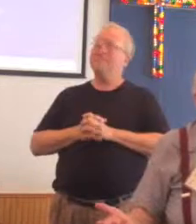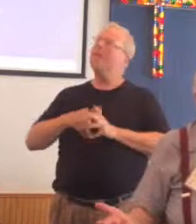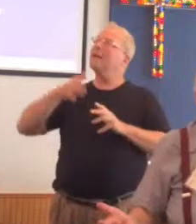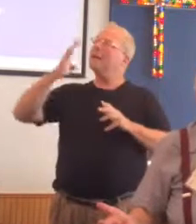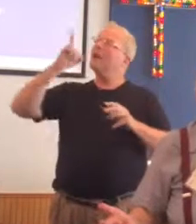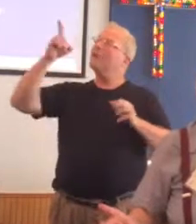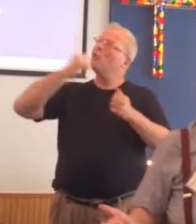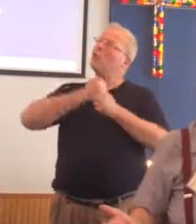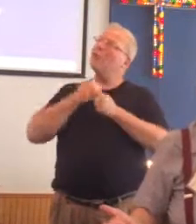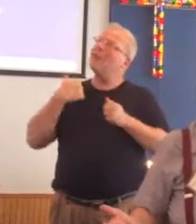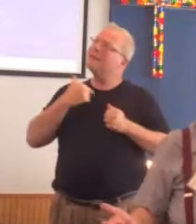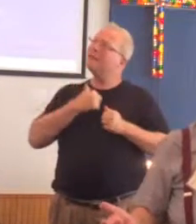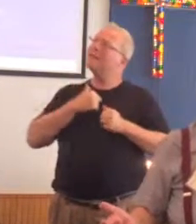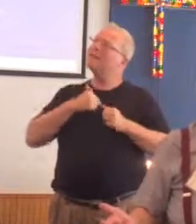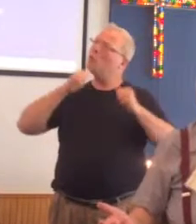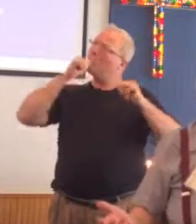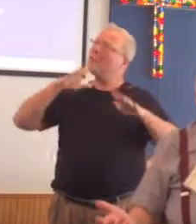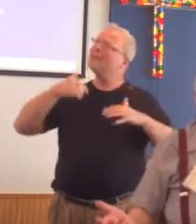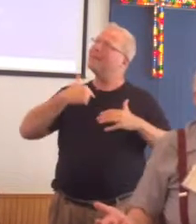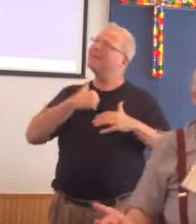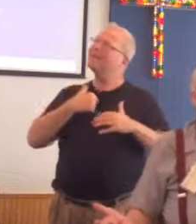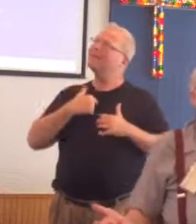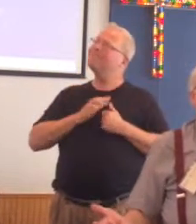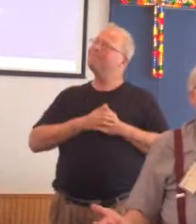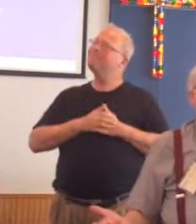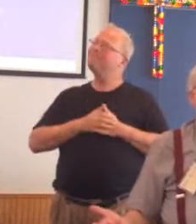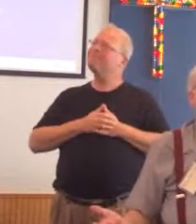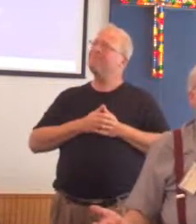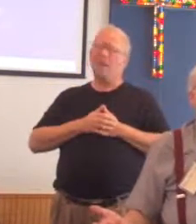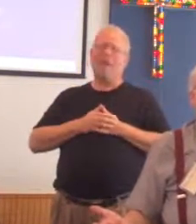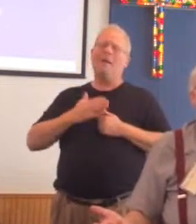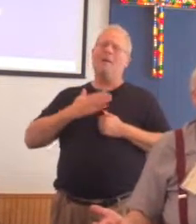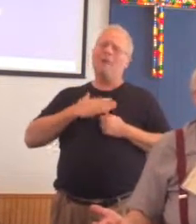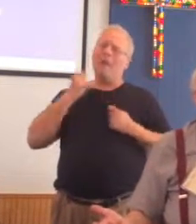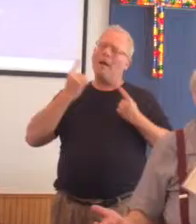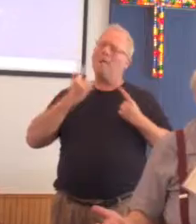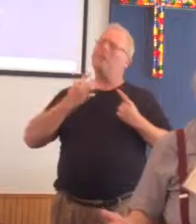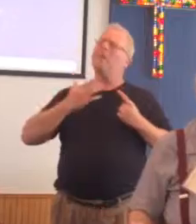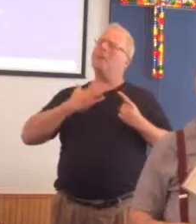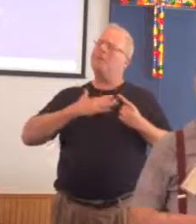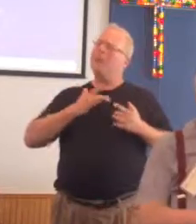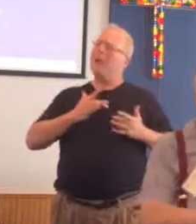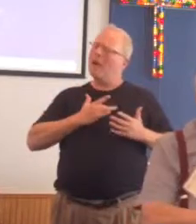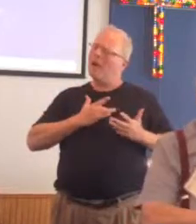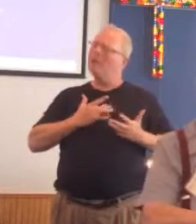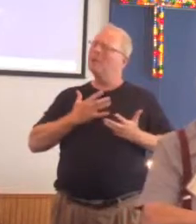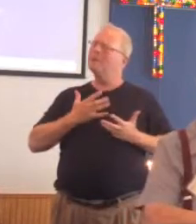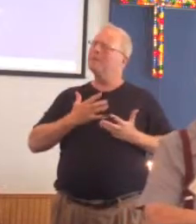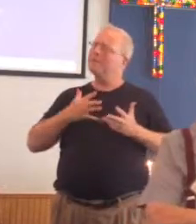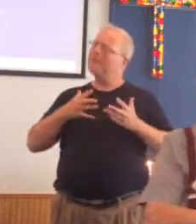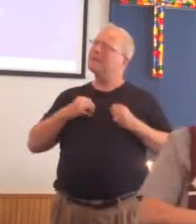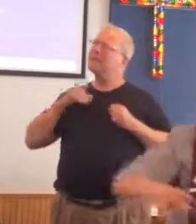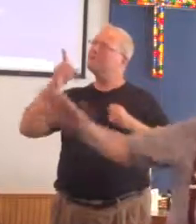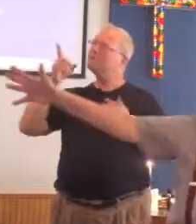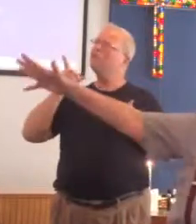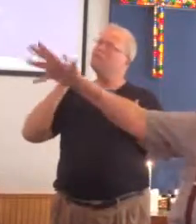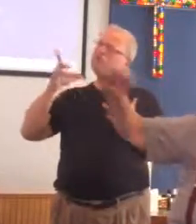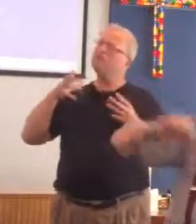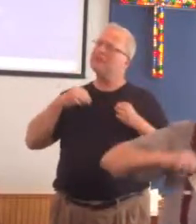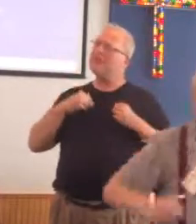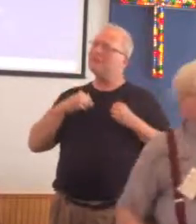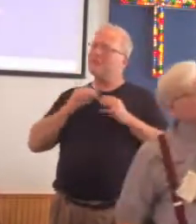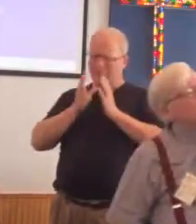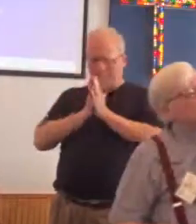Gracious and loving God, may the words of my mouth and the meditations of my heart be acceptable unto you, my God, my strength, and my Redeemer. Amen. So